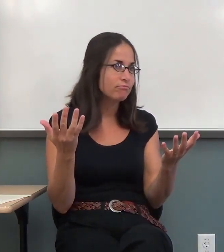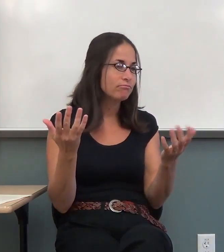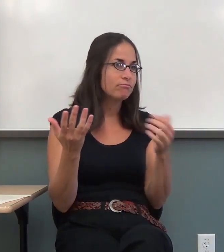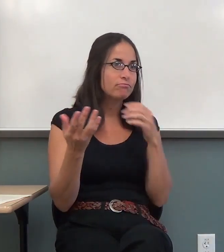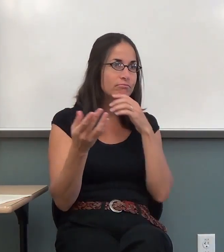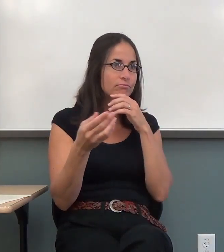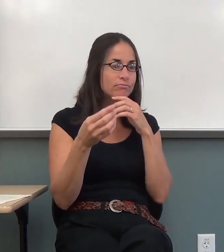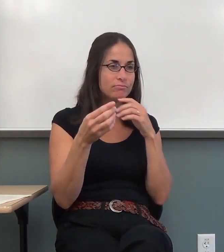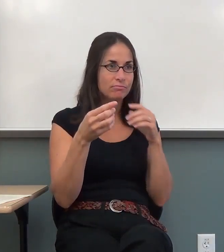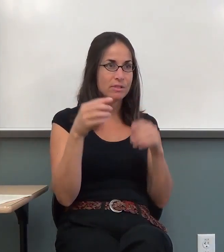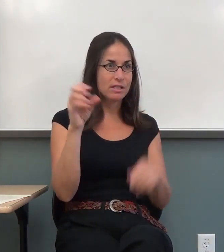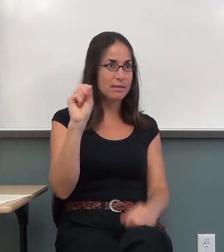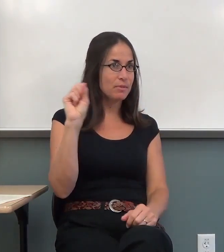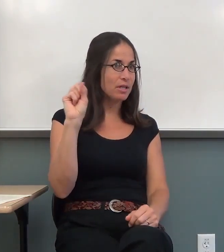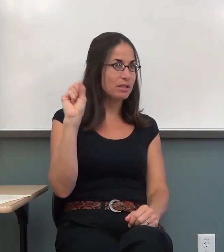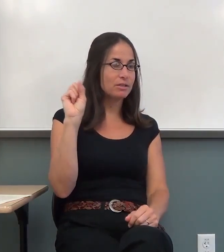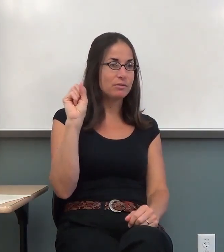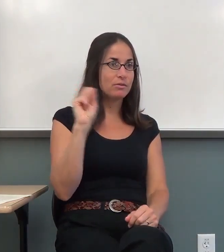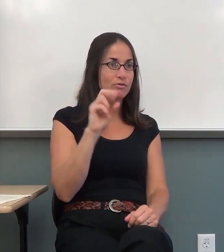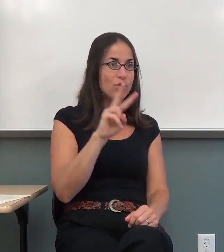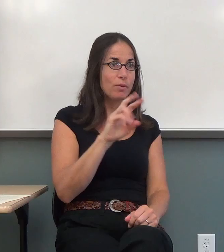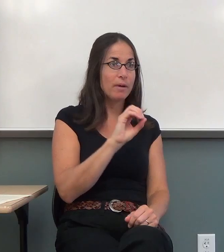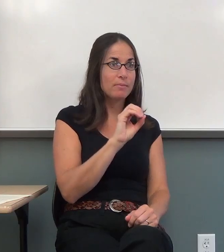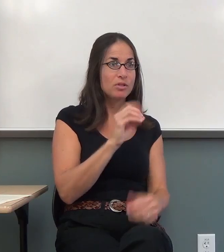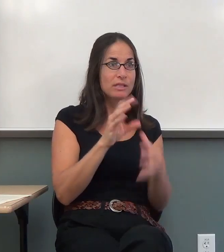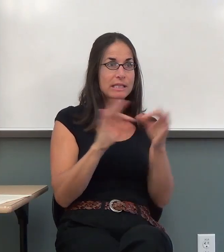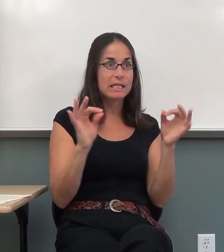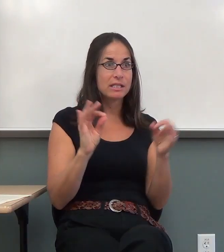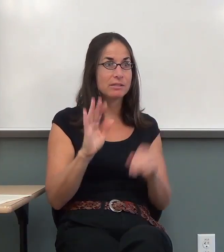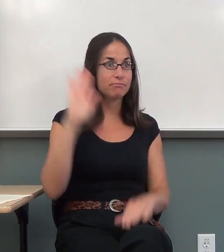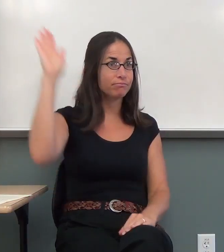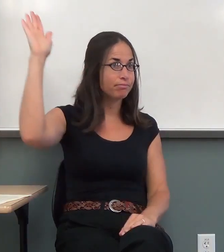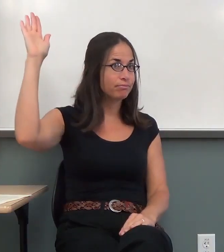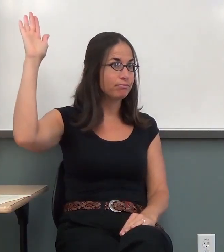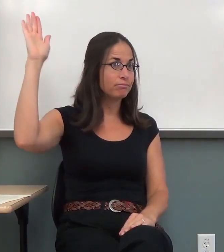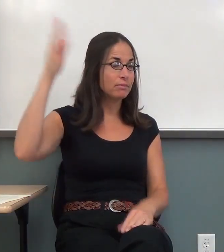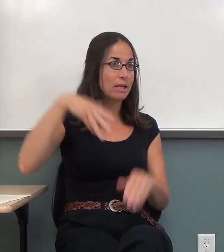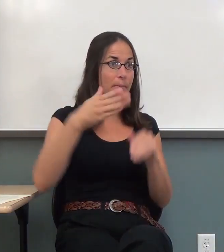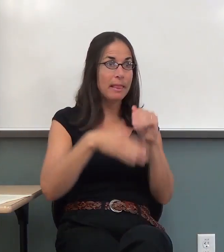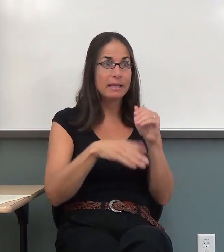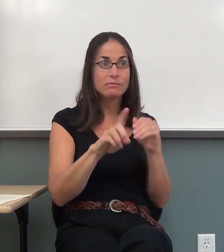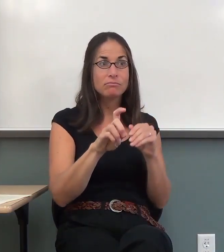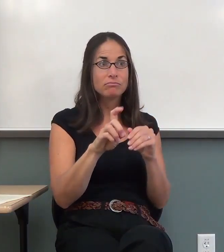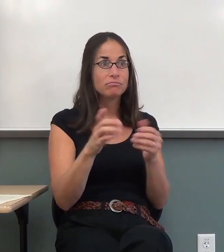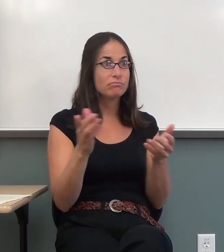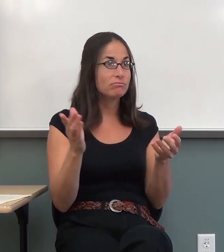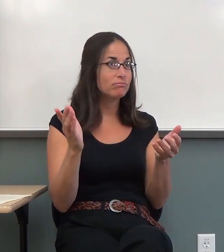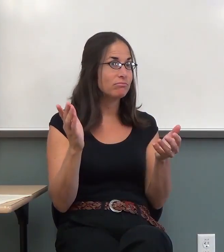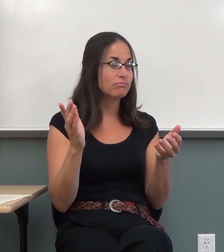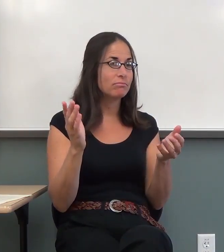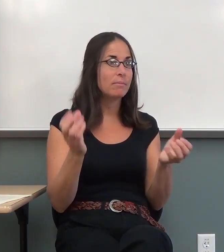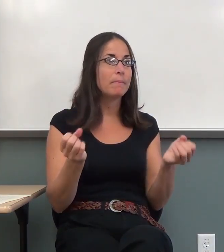a subject and verb and an object sentence, raise your hands. Complete? Is it complete? Many passengers